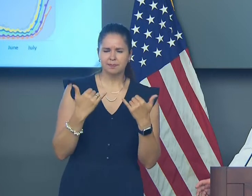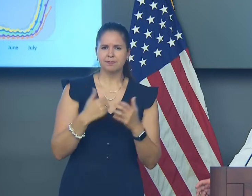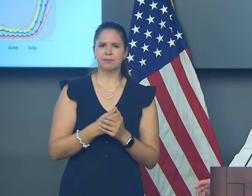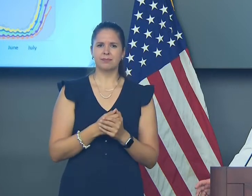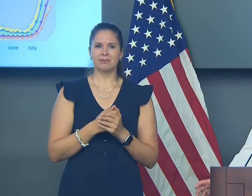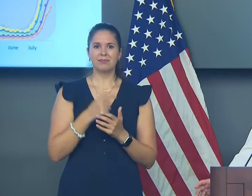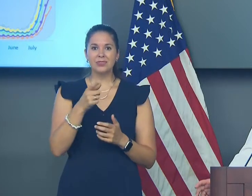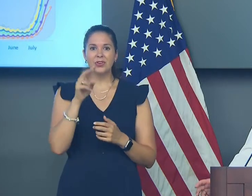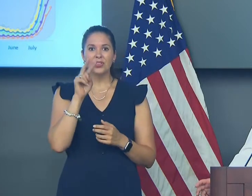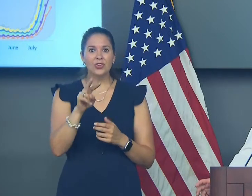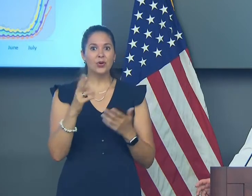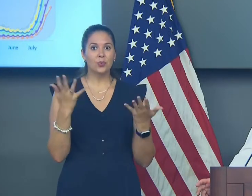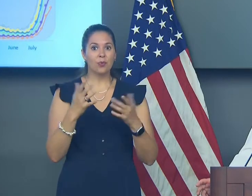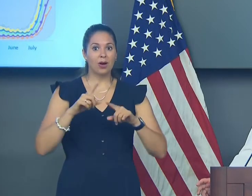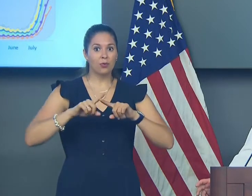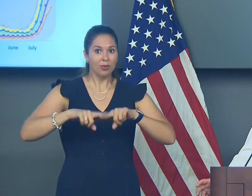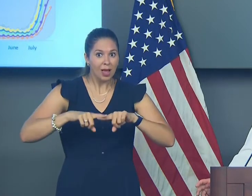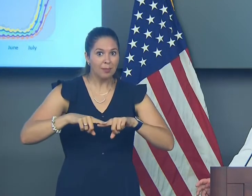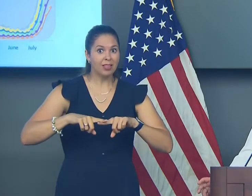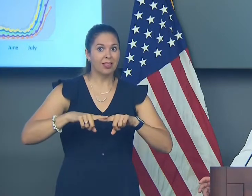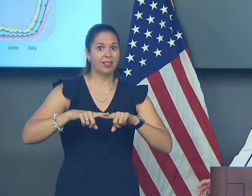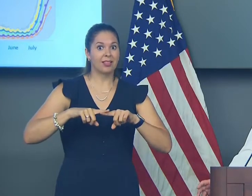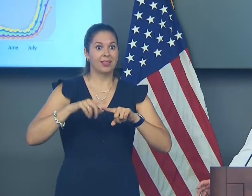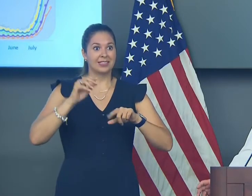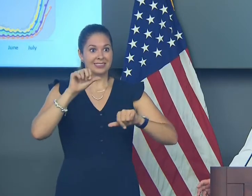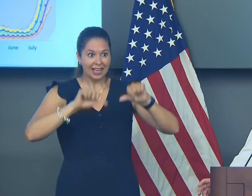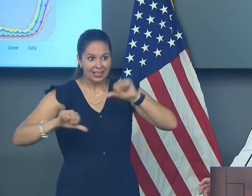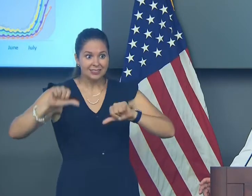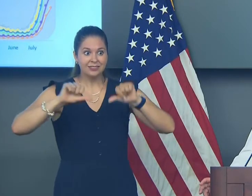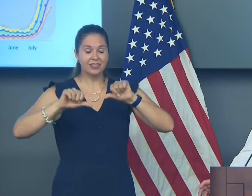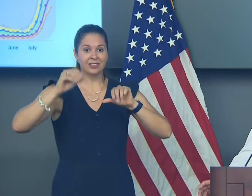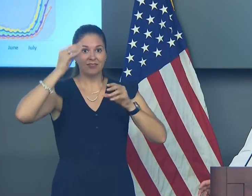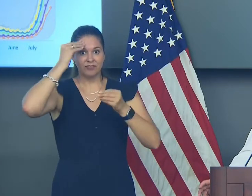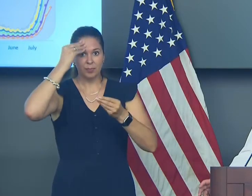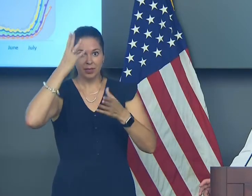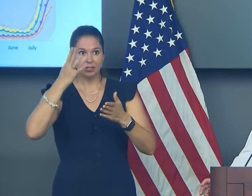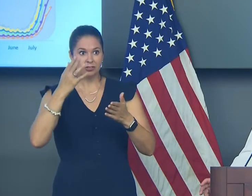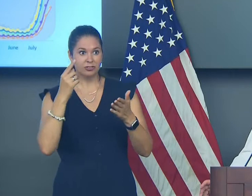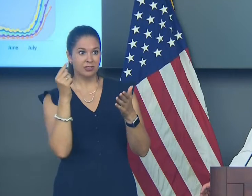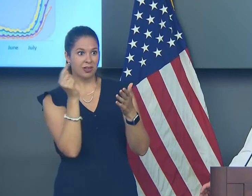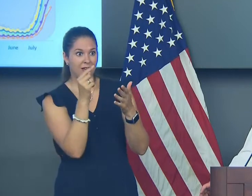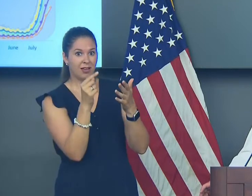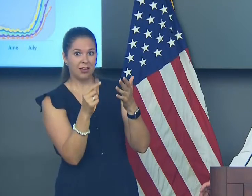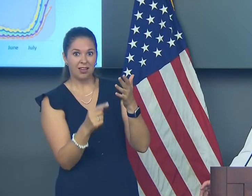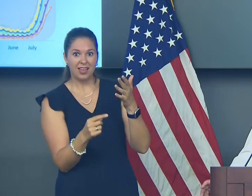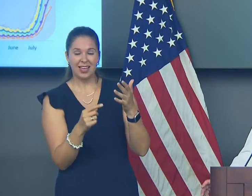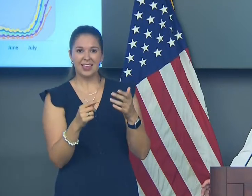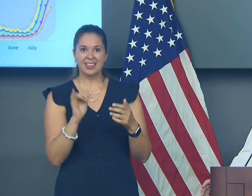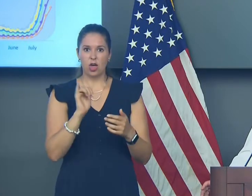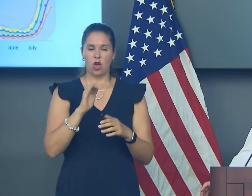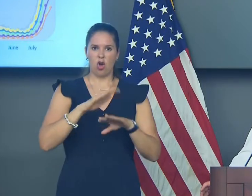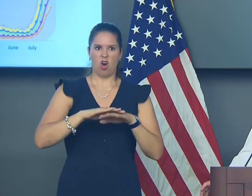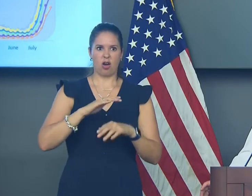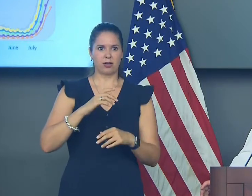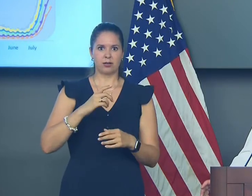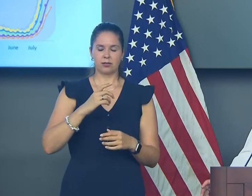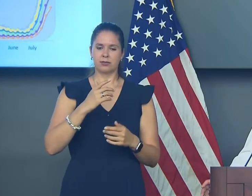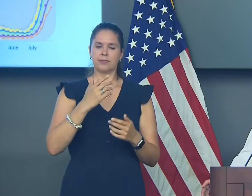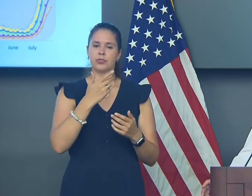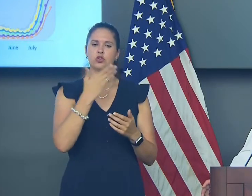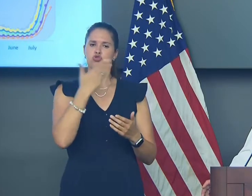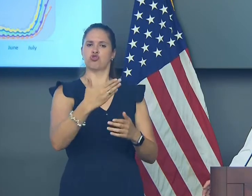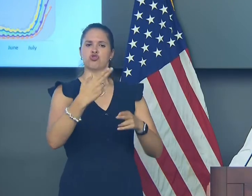Look at the reliable scientific information that is available on reputable